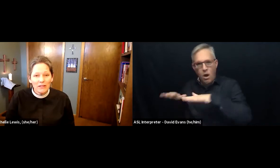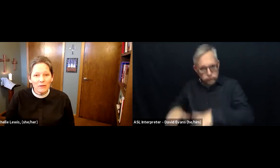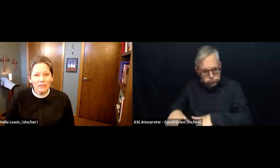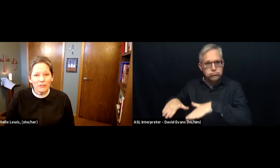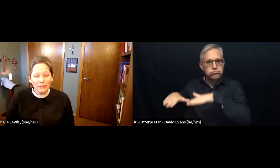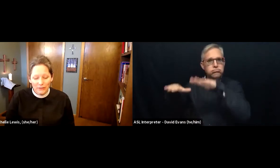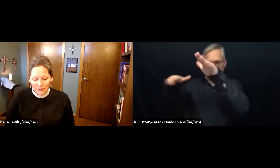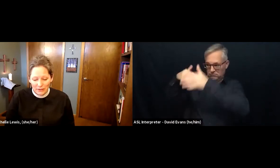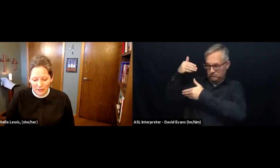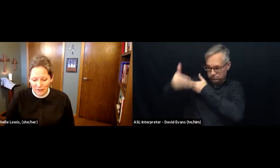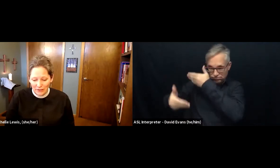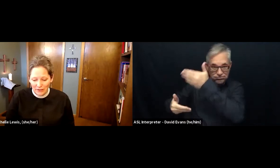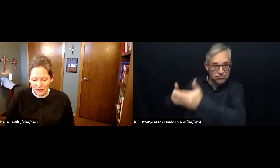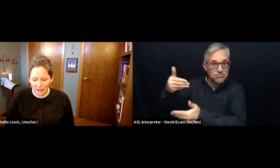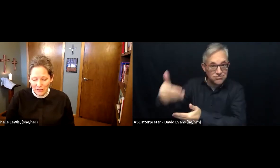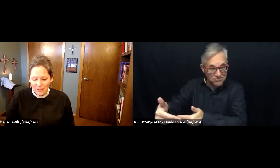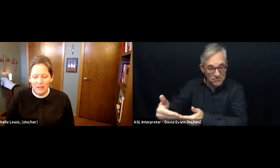When they return,